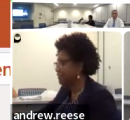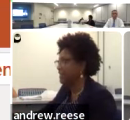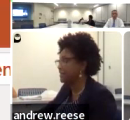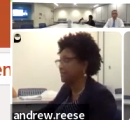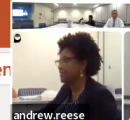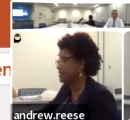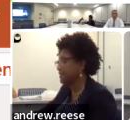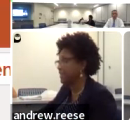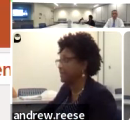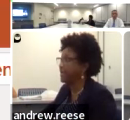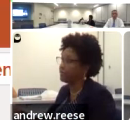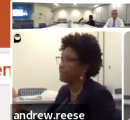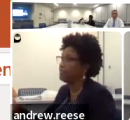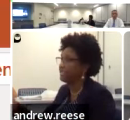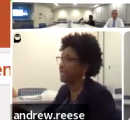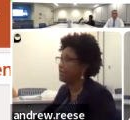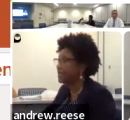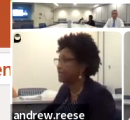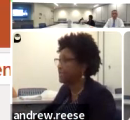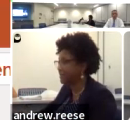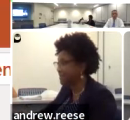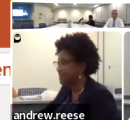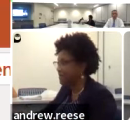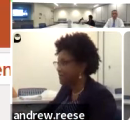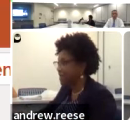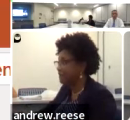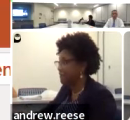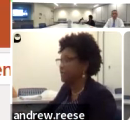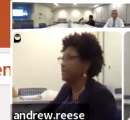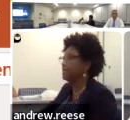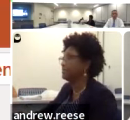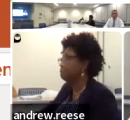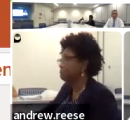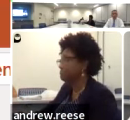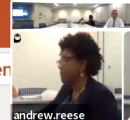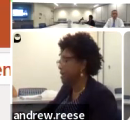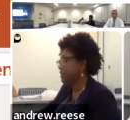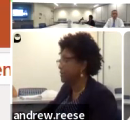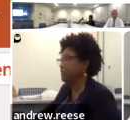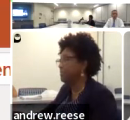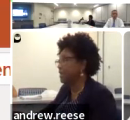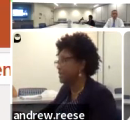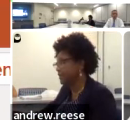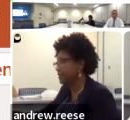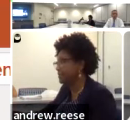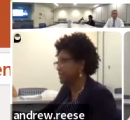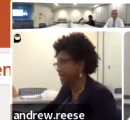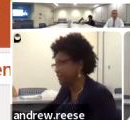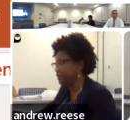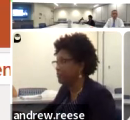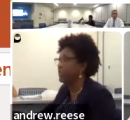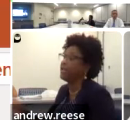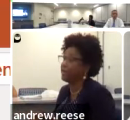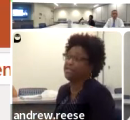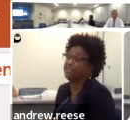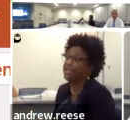And this maintenance is just, it takes care of some miscellaneous items. For instance, somebody may need to get a